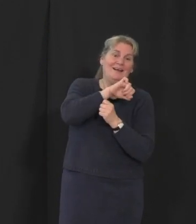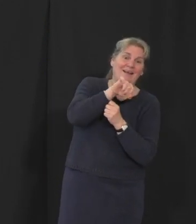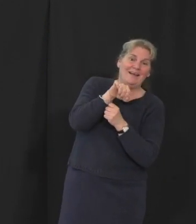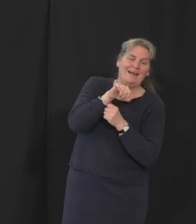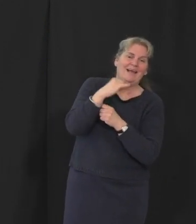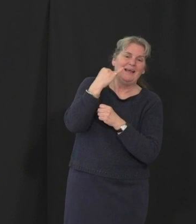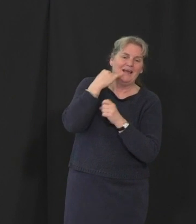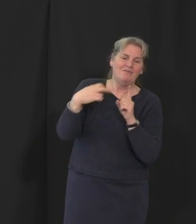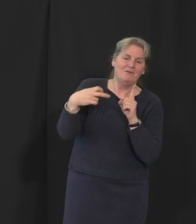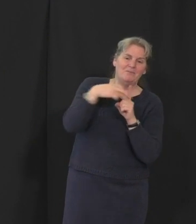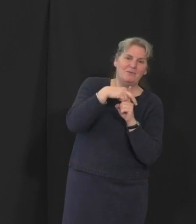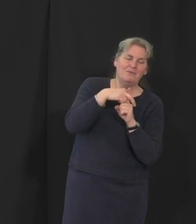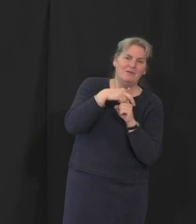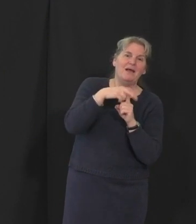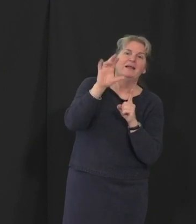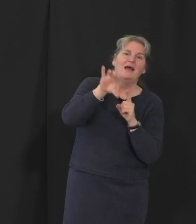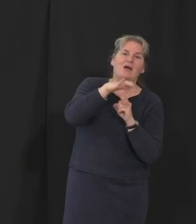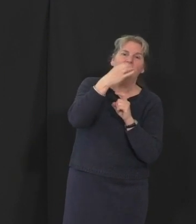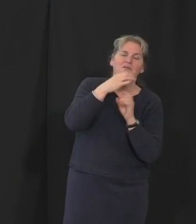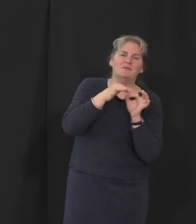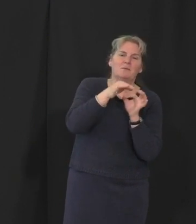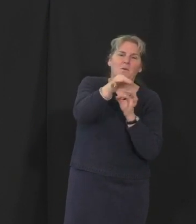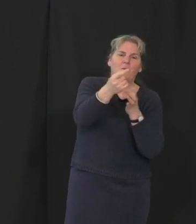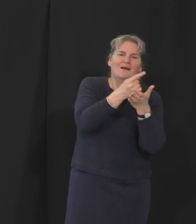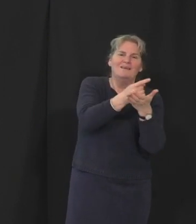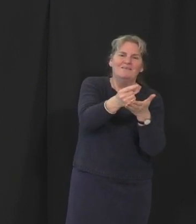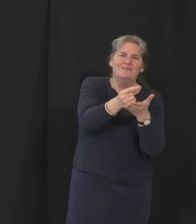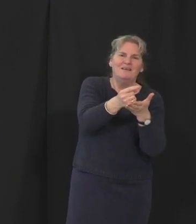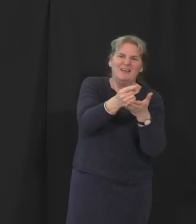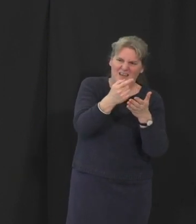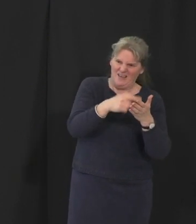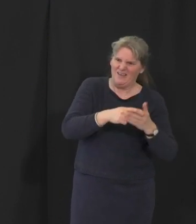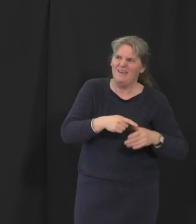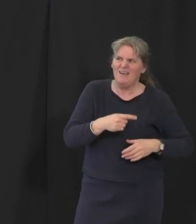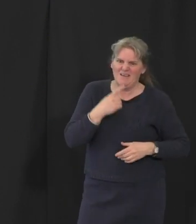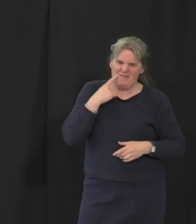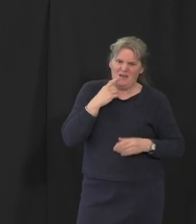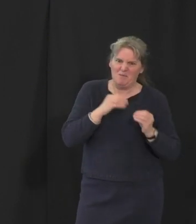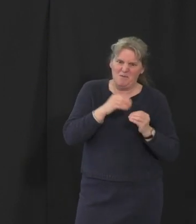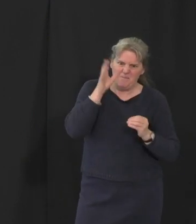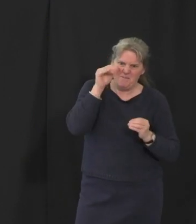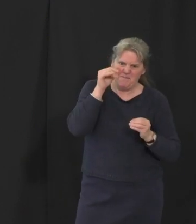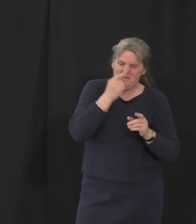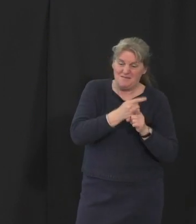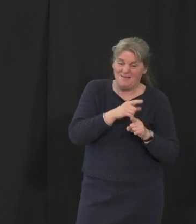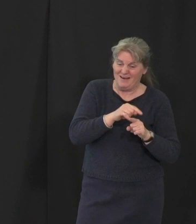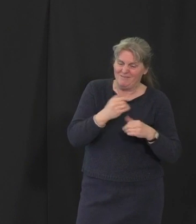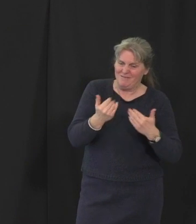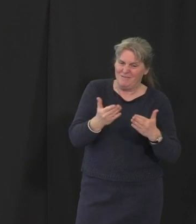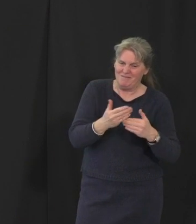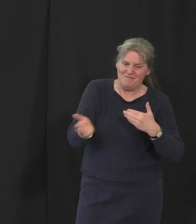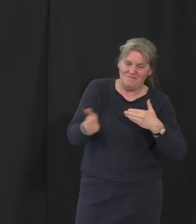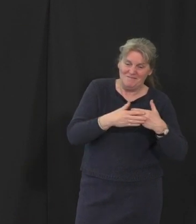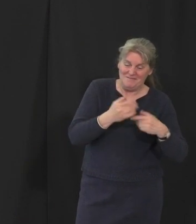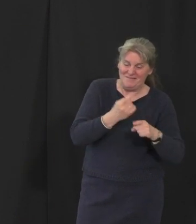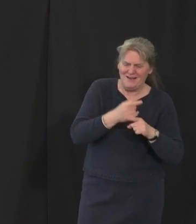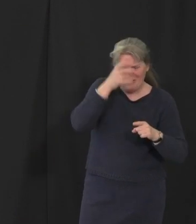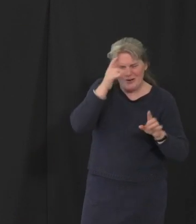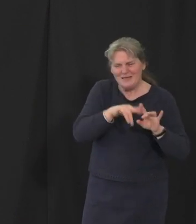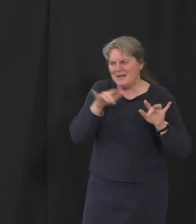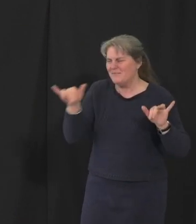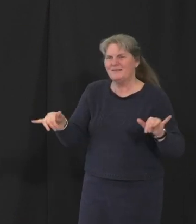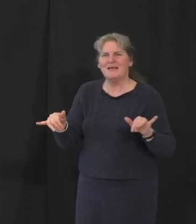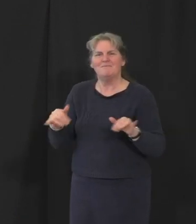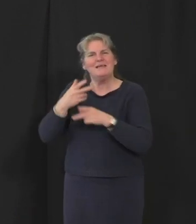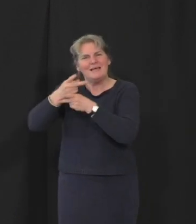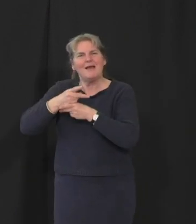that, Christmas was now going to be a week later. It would really make you be a little bit more diligent to your parents' recommendations, that's for sure. So that's